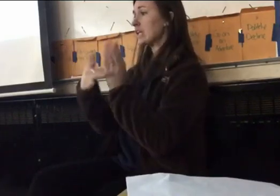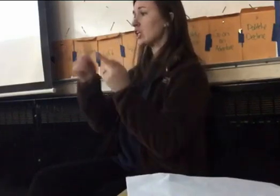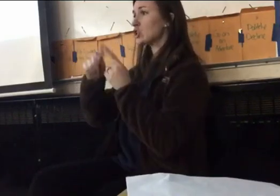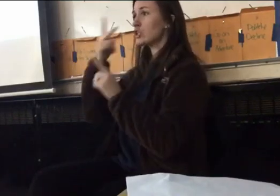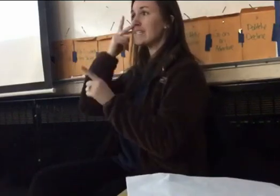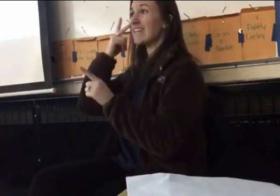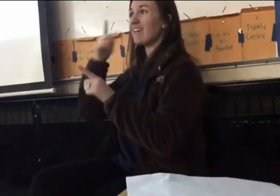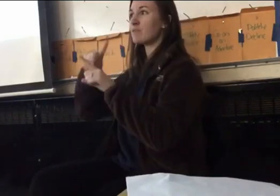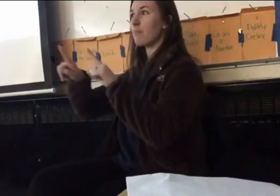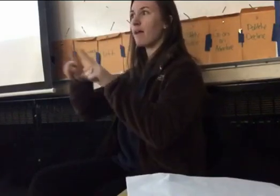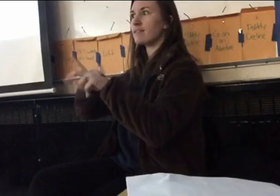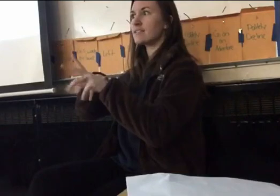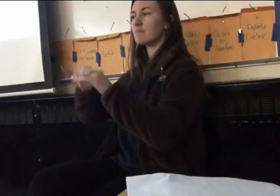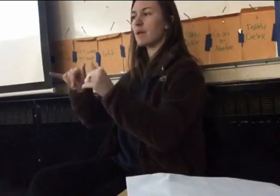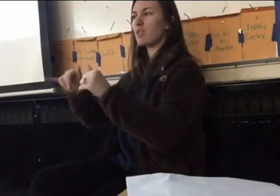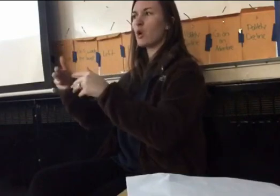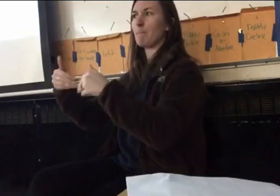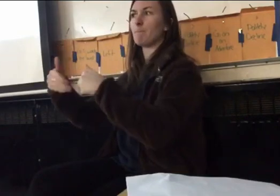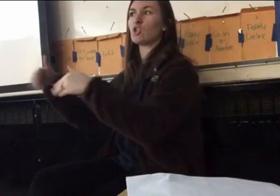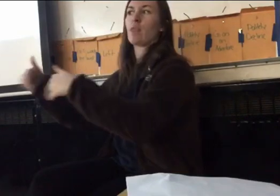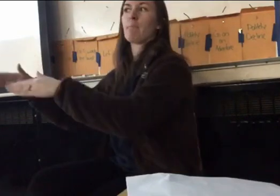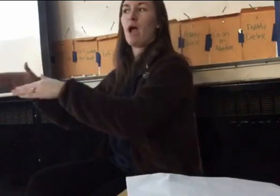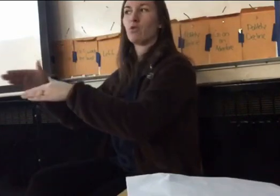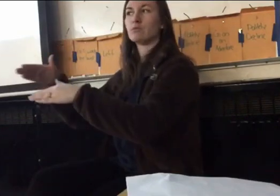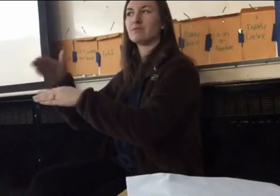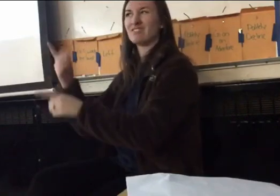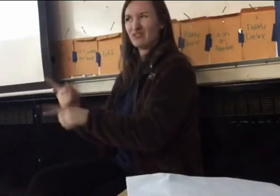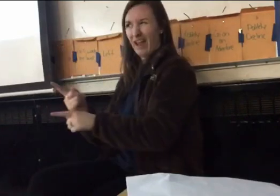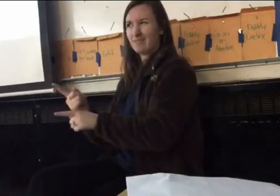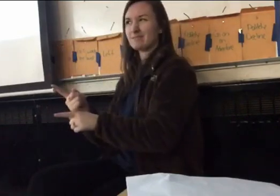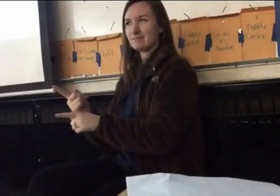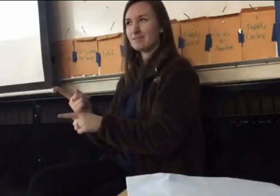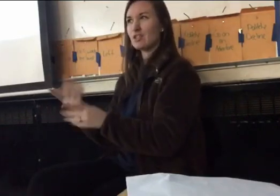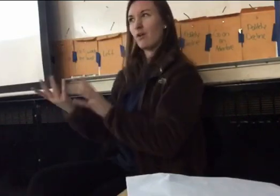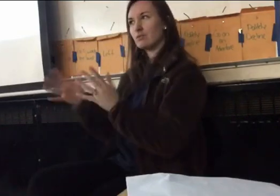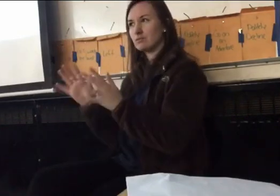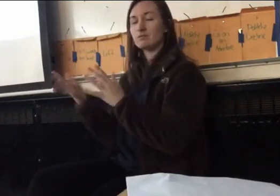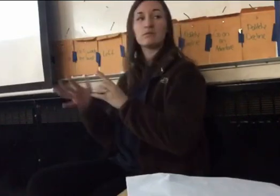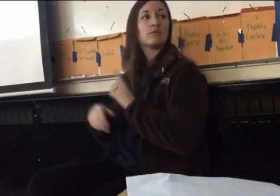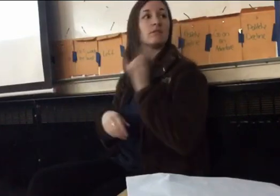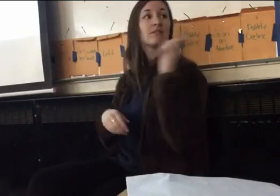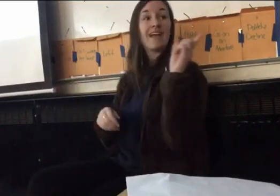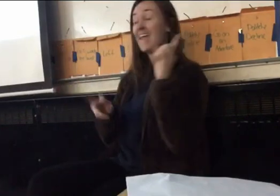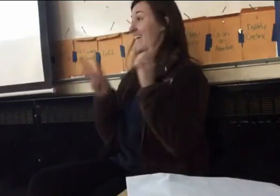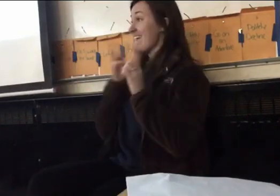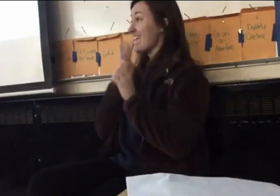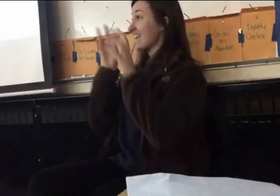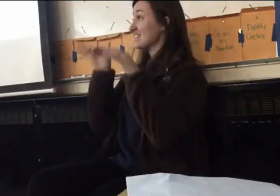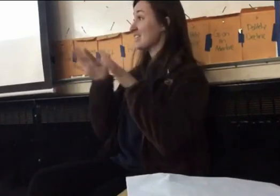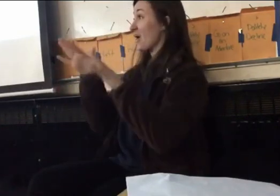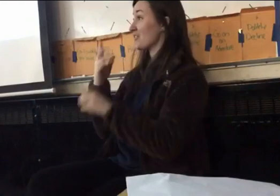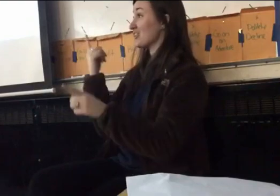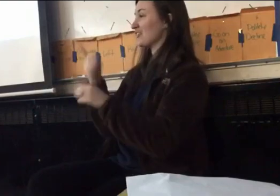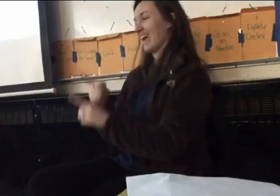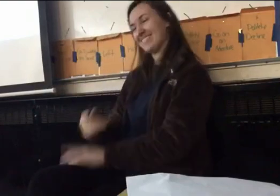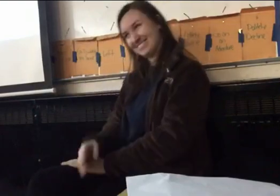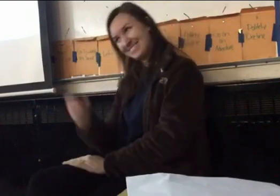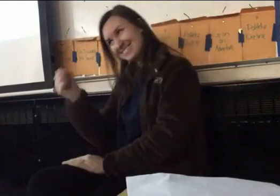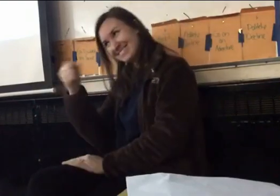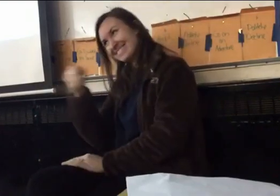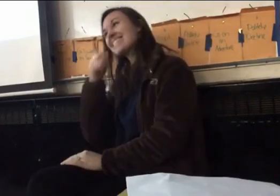bringing this light that we know is going to be over here in a second. They're pushing it out. Josh, you said something earlier. What'd you say? It's the ocean. It is the ocean over